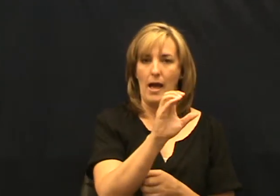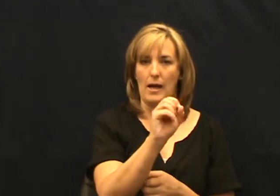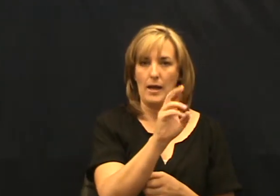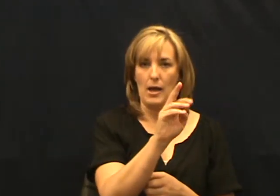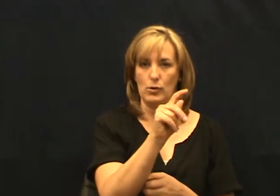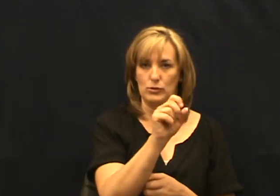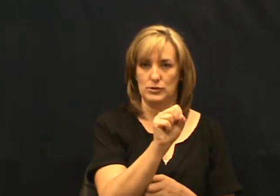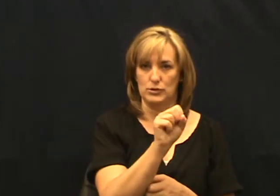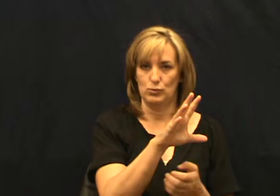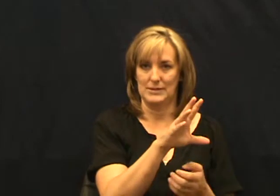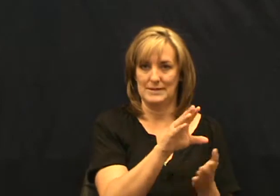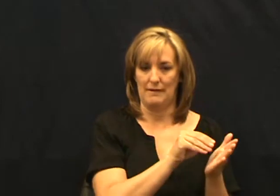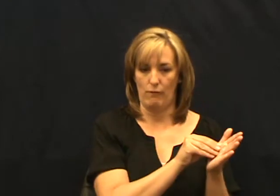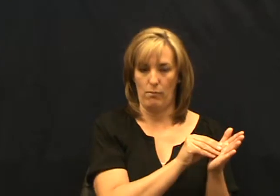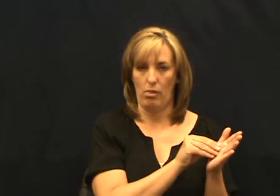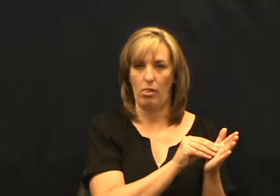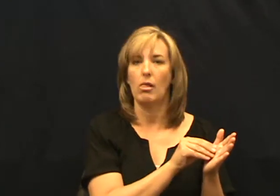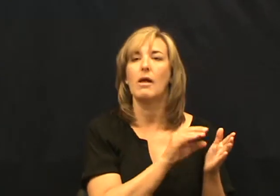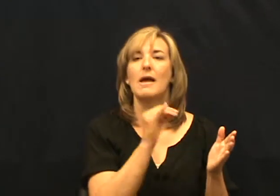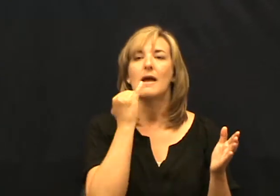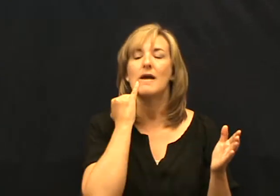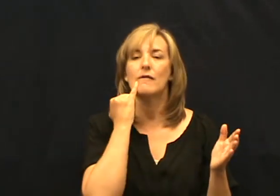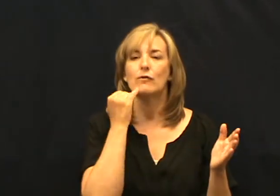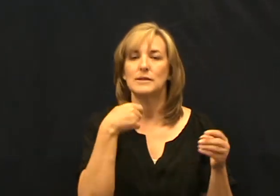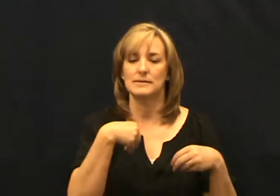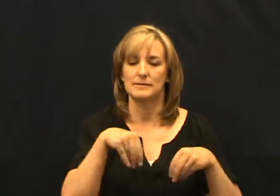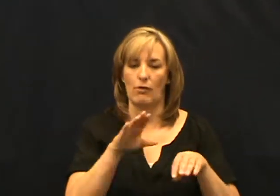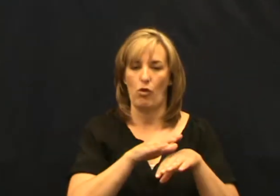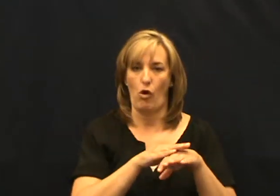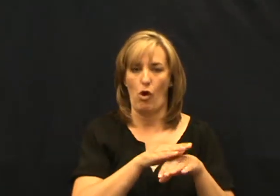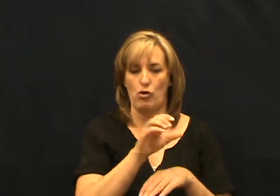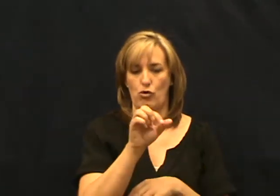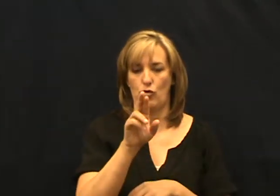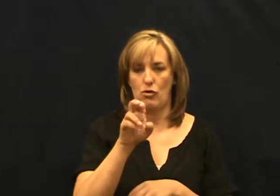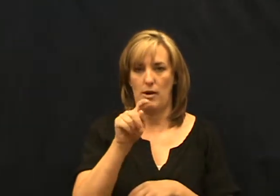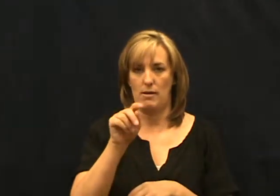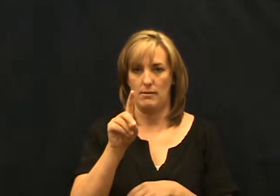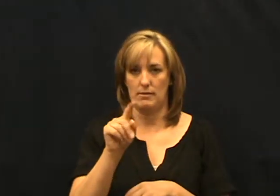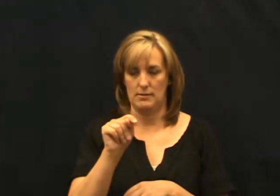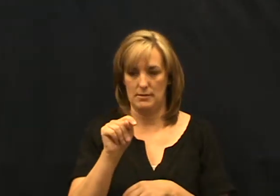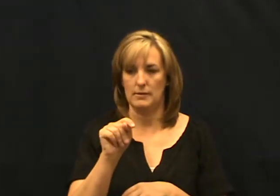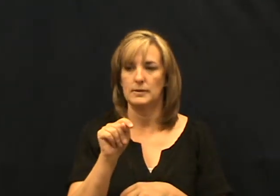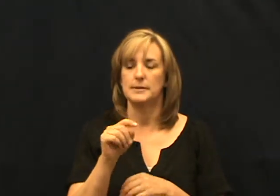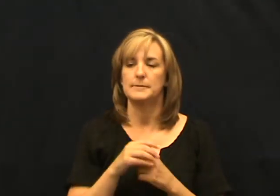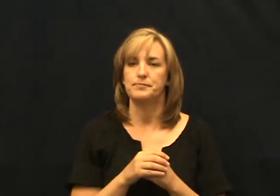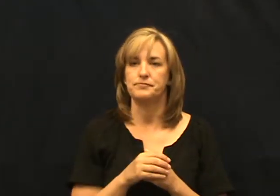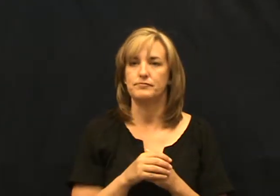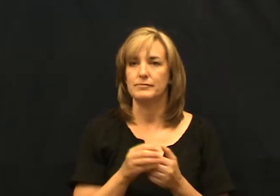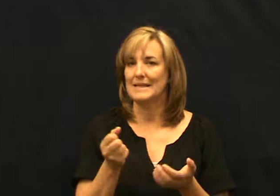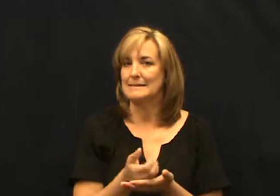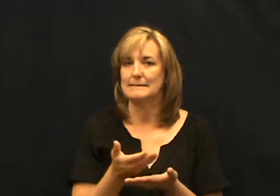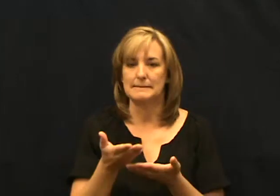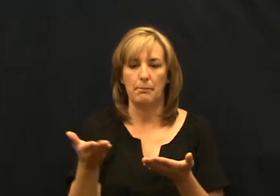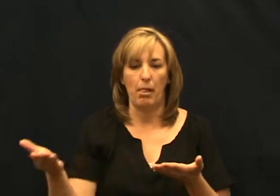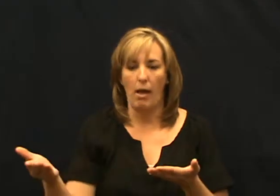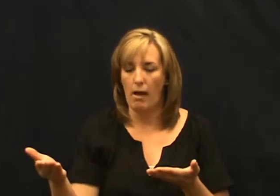credit. Expenses, these are examples of expense accounts, supplies, wages, etc. Again,